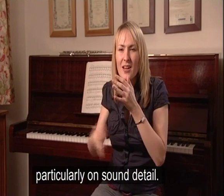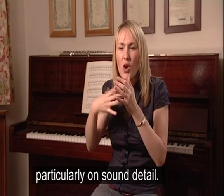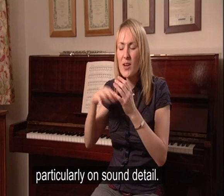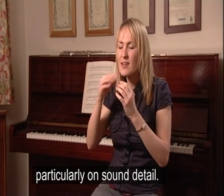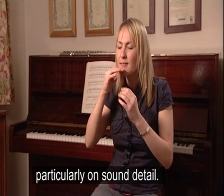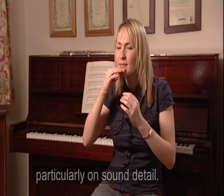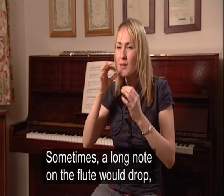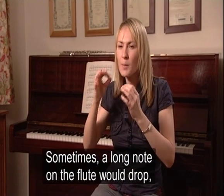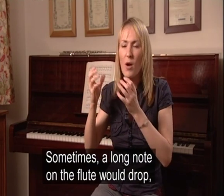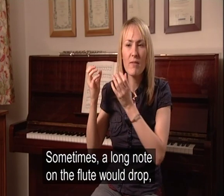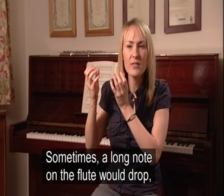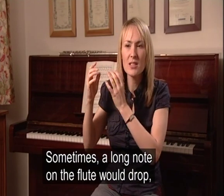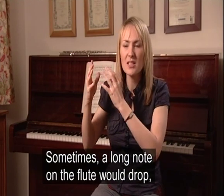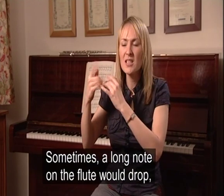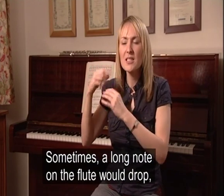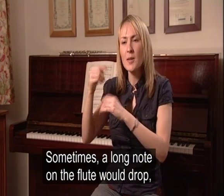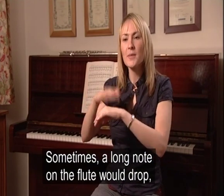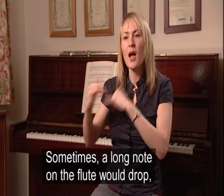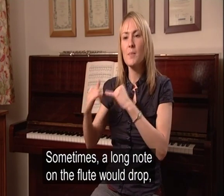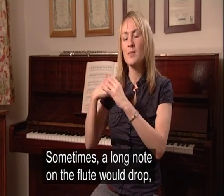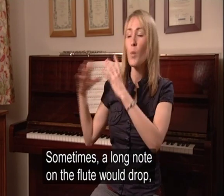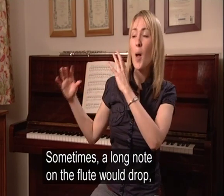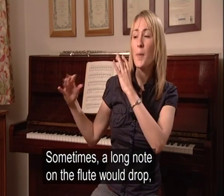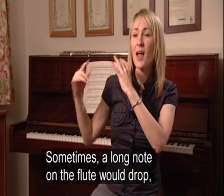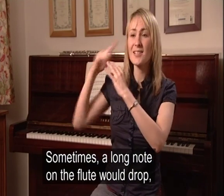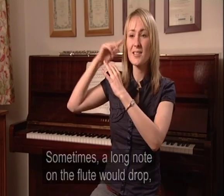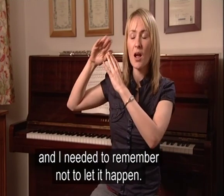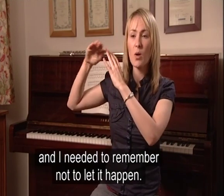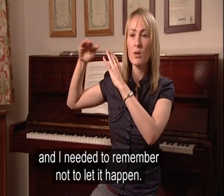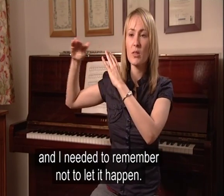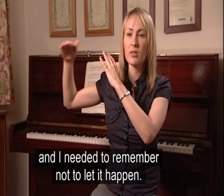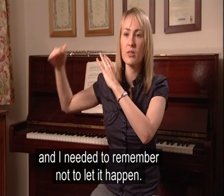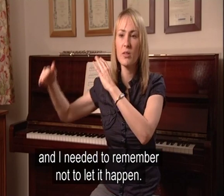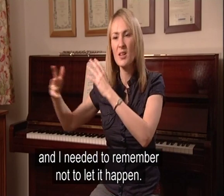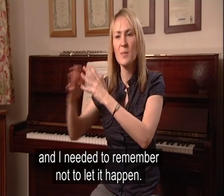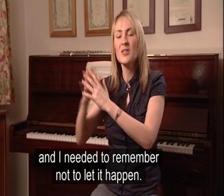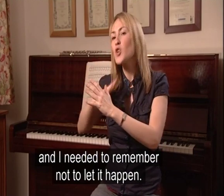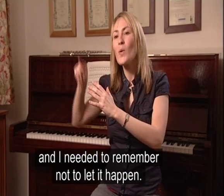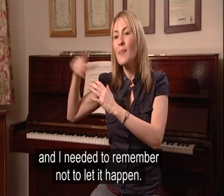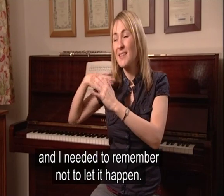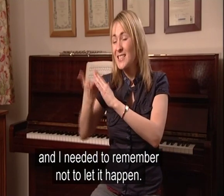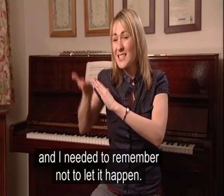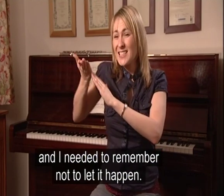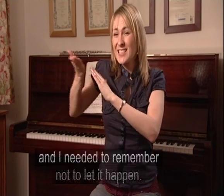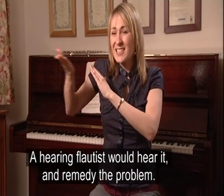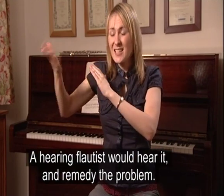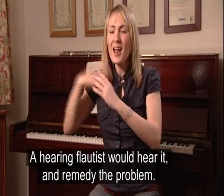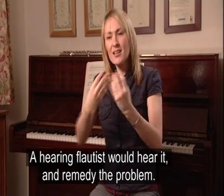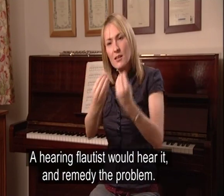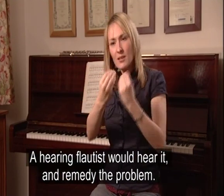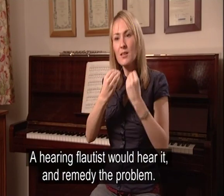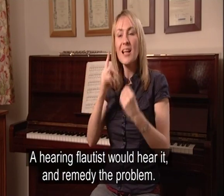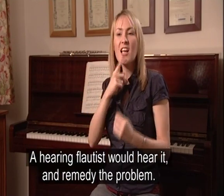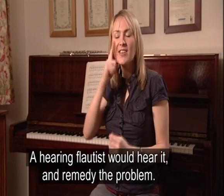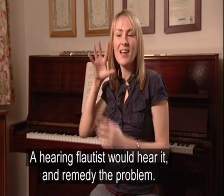dintel. Sometimes a long note on the flute would drop, and I needed to remember not to let it happen. A hearing